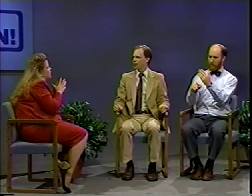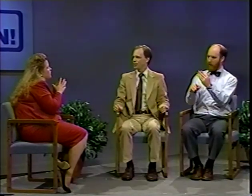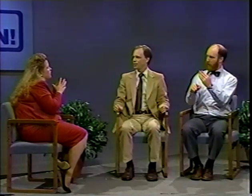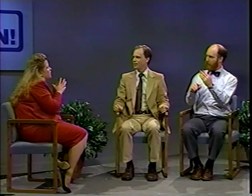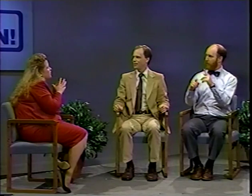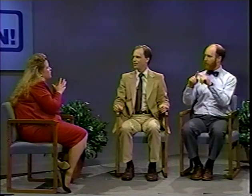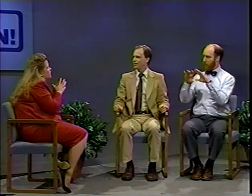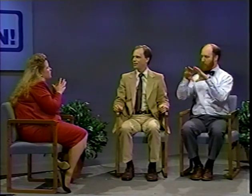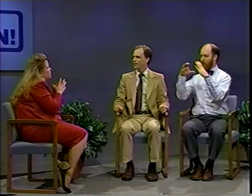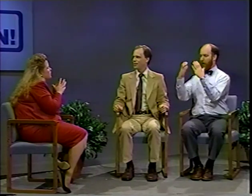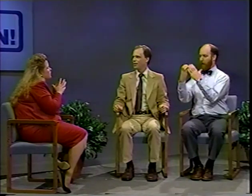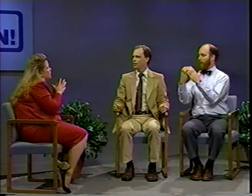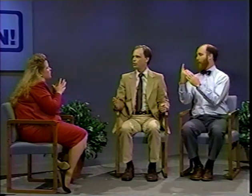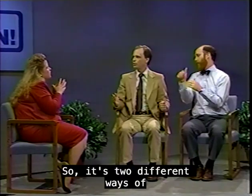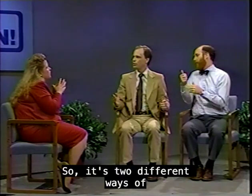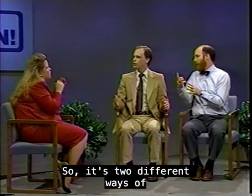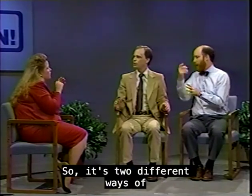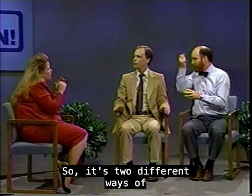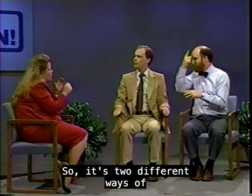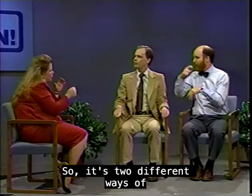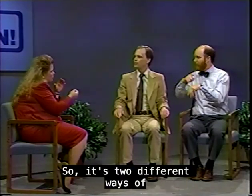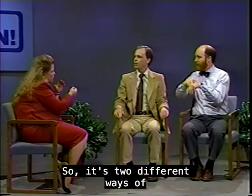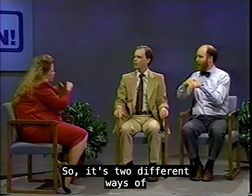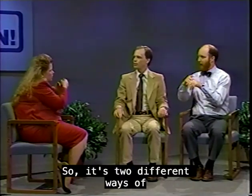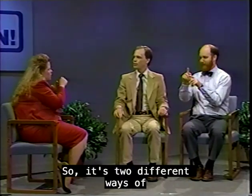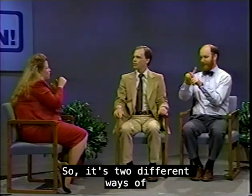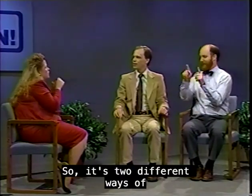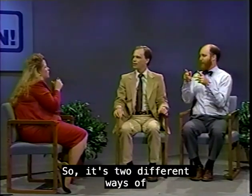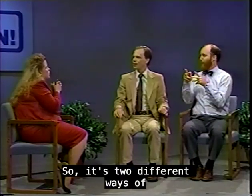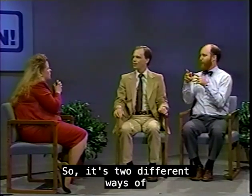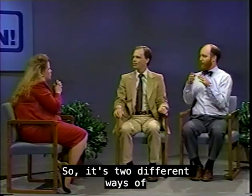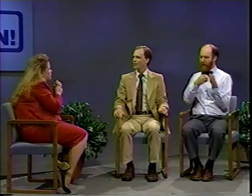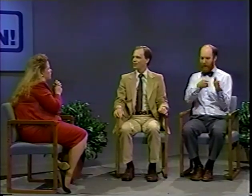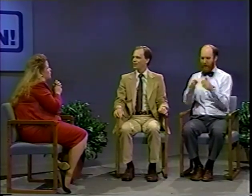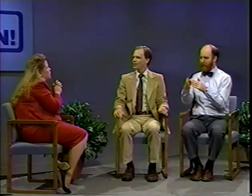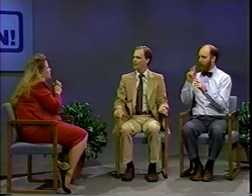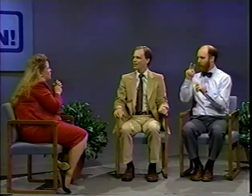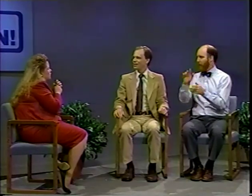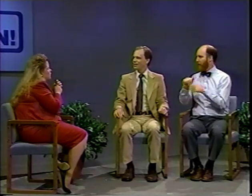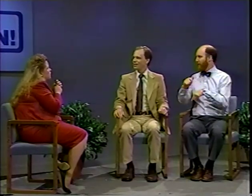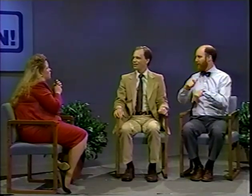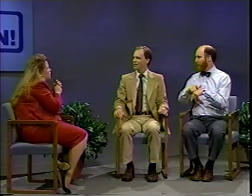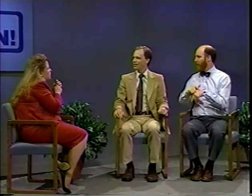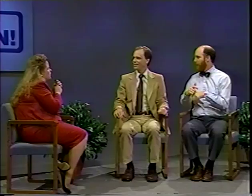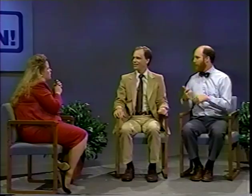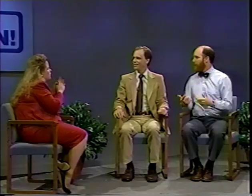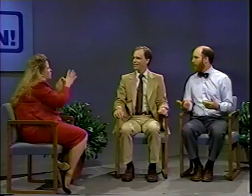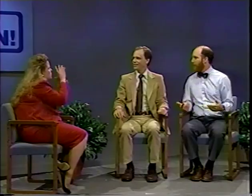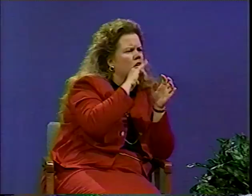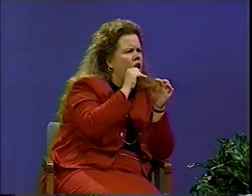choice. Okay? So it's 2 different ways of looking at time.